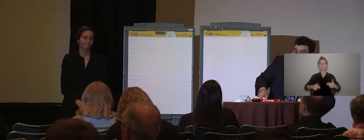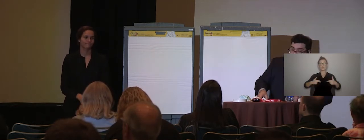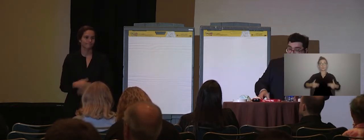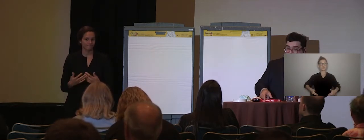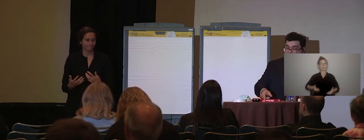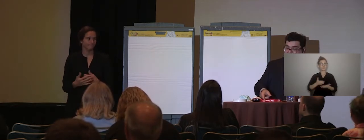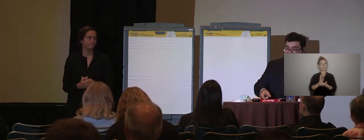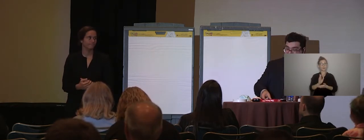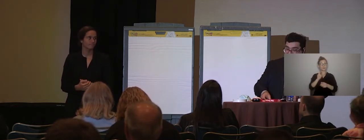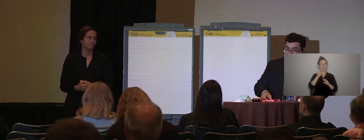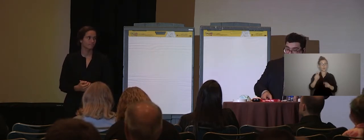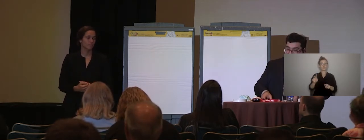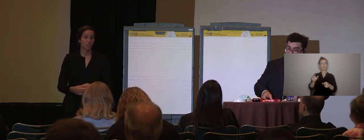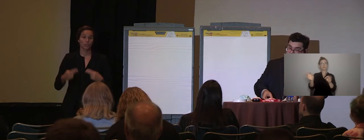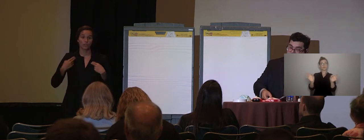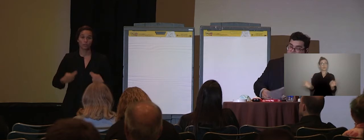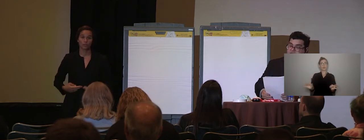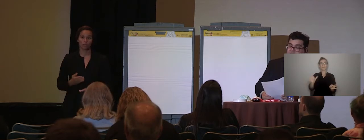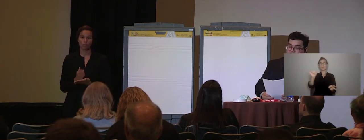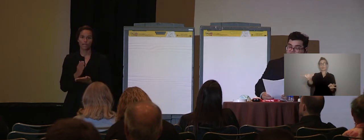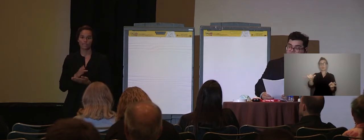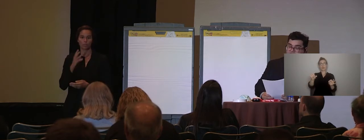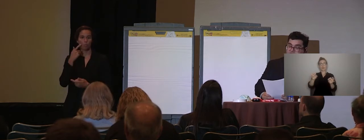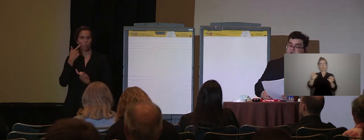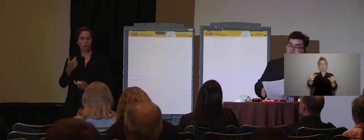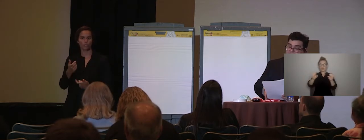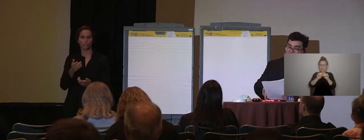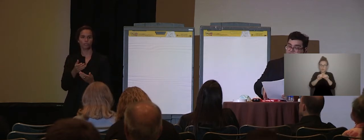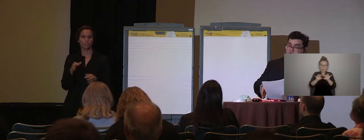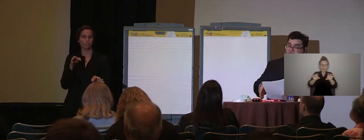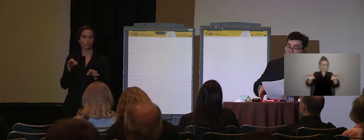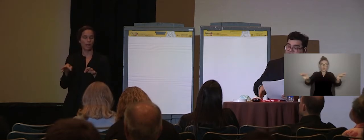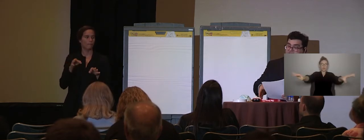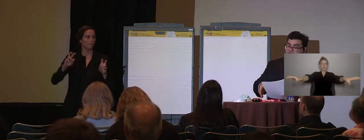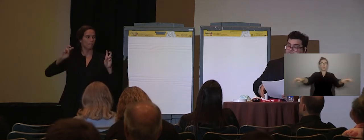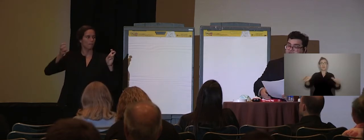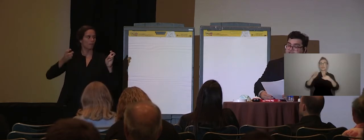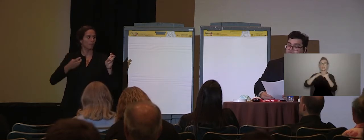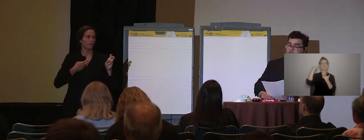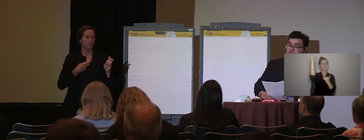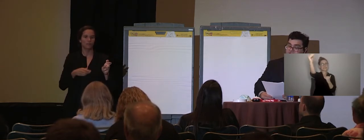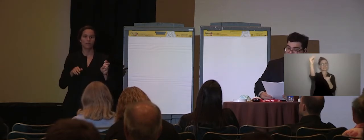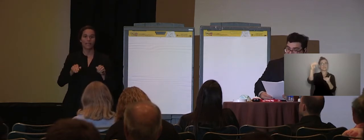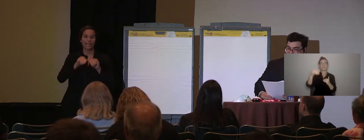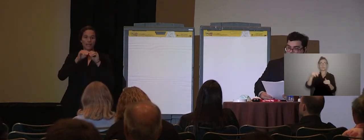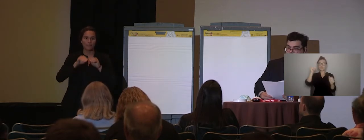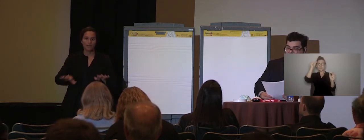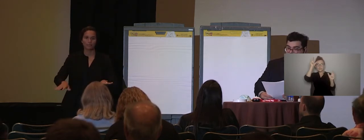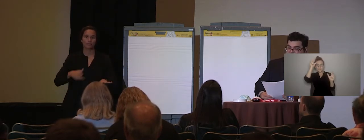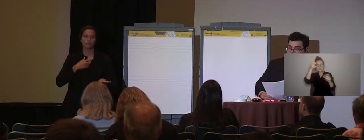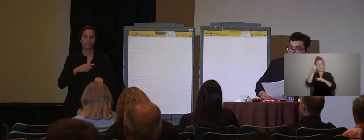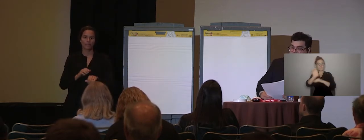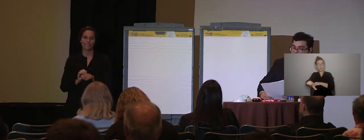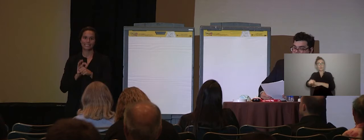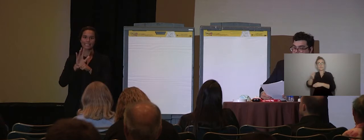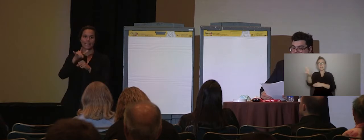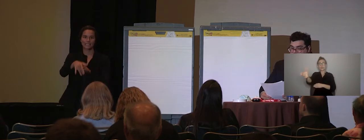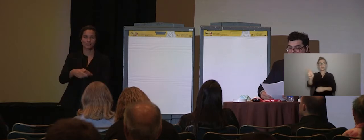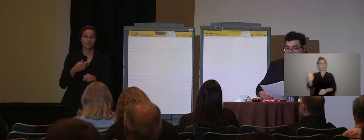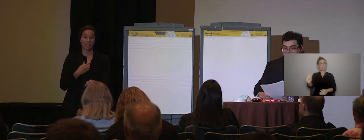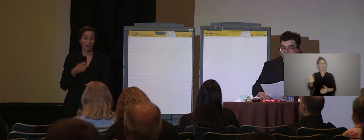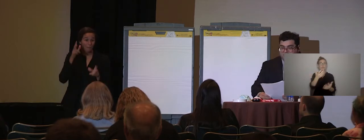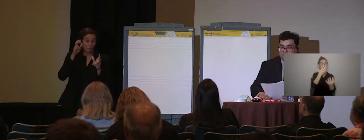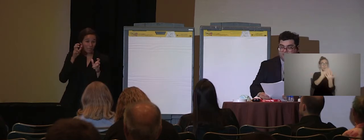the Human Rights Watch described, quote, an epidemic of unnecessary, excessive, and even malicious force in